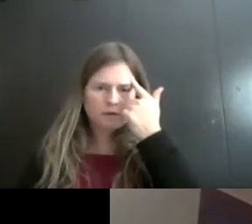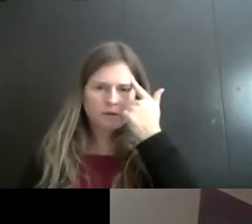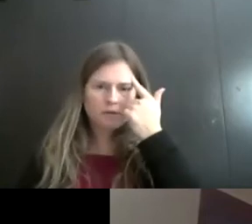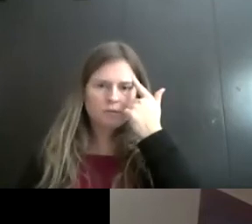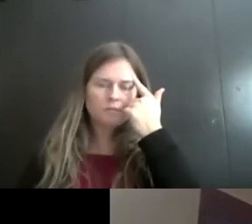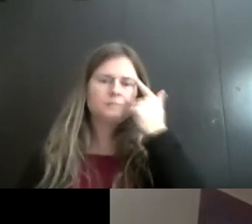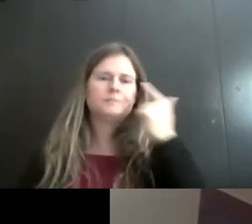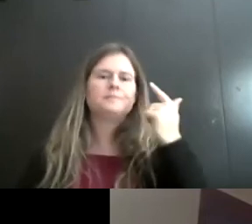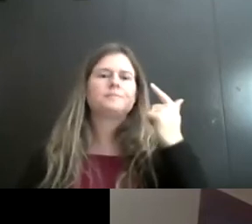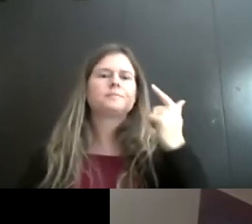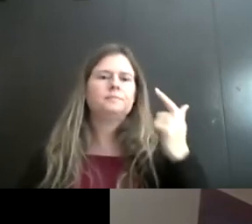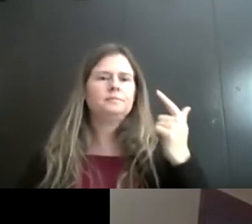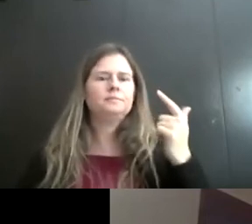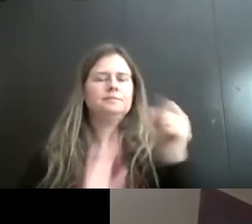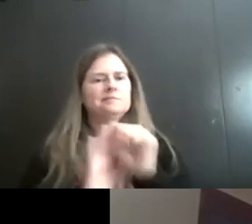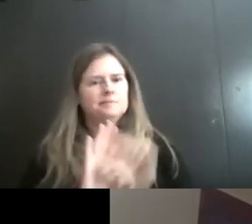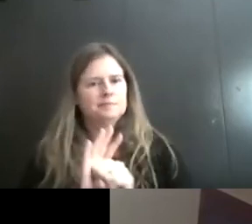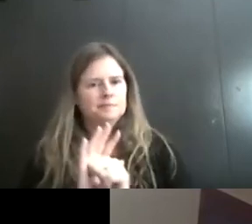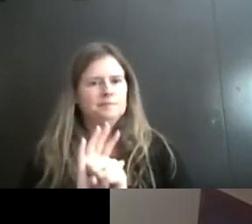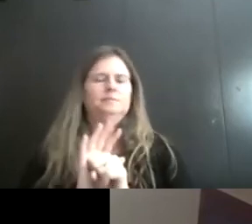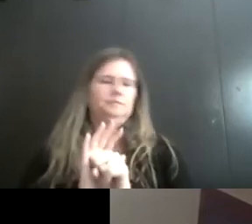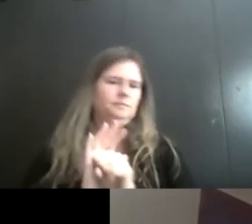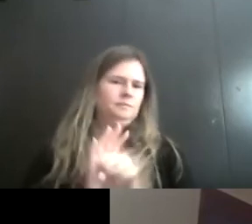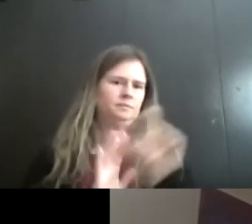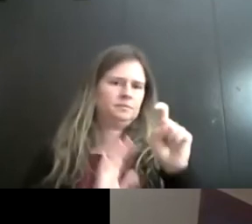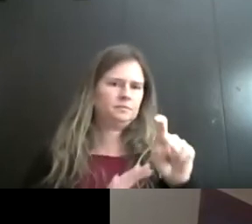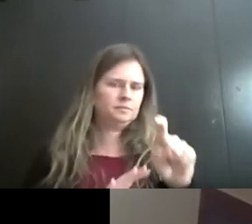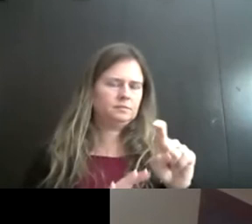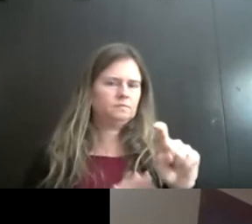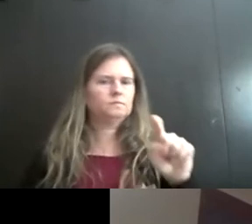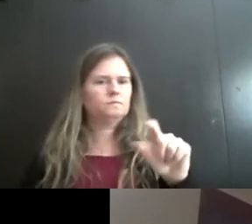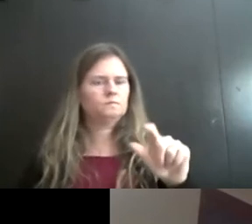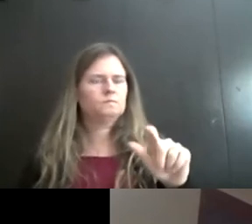federal have to consult with tribes.